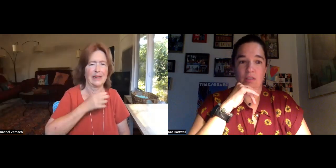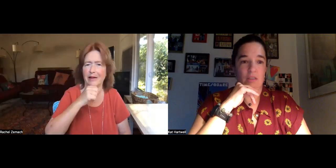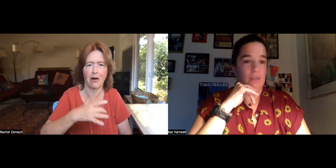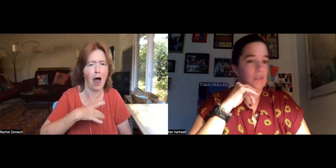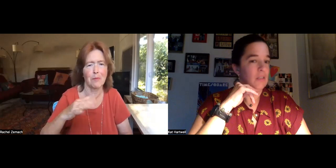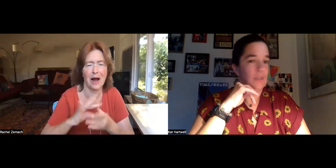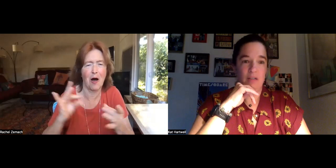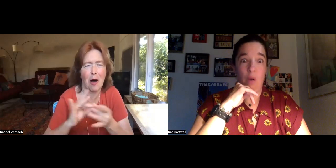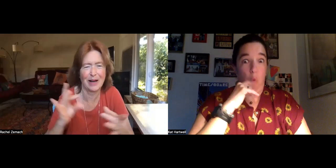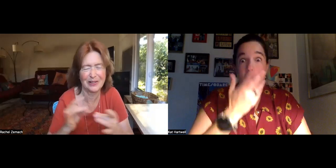you didn't like my car. Ah,